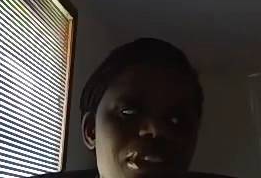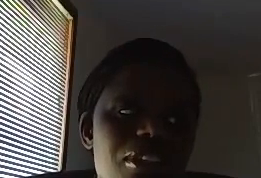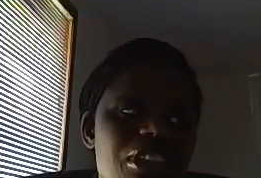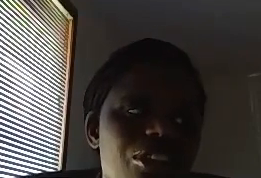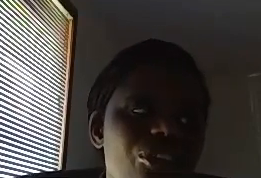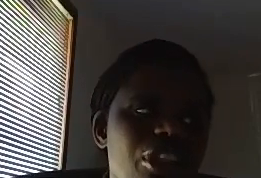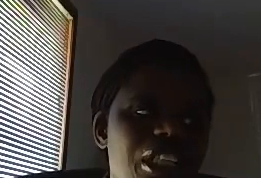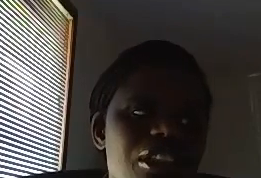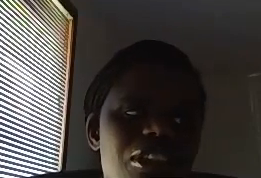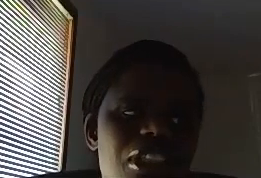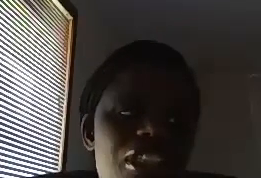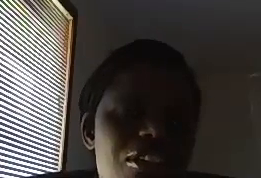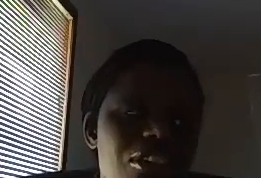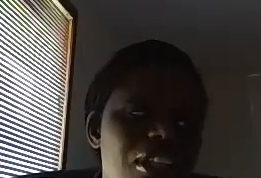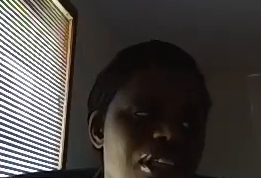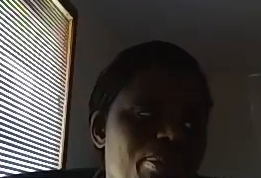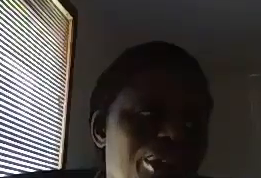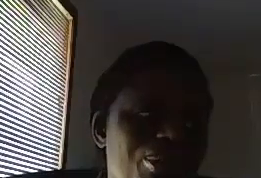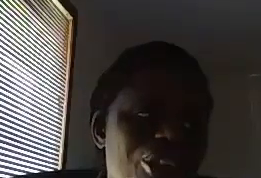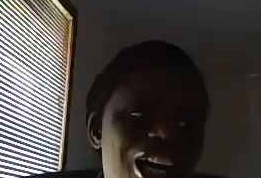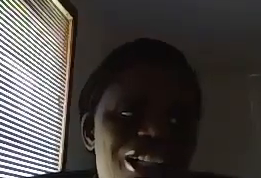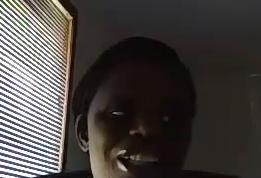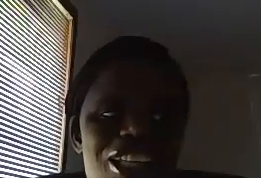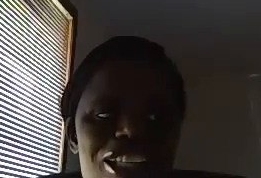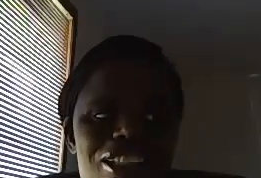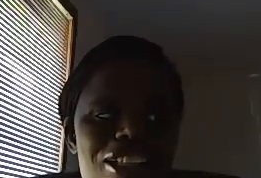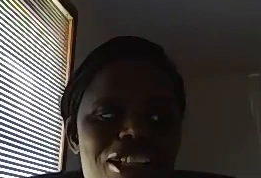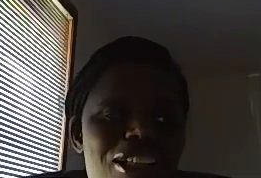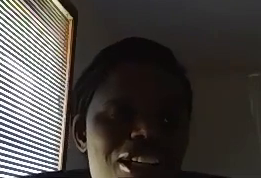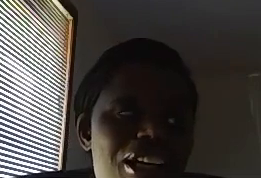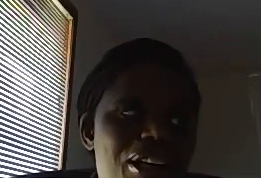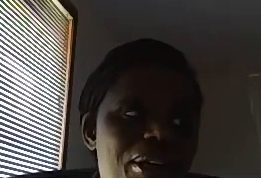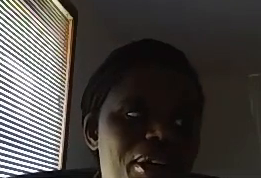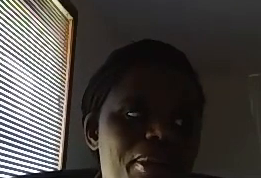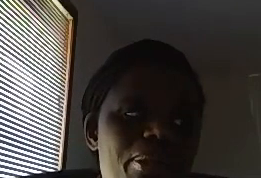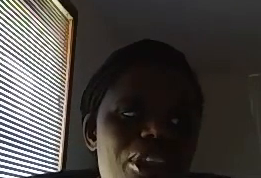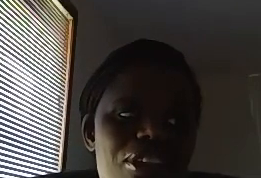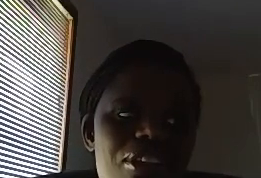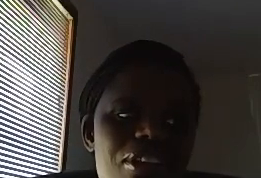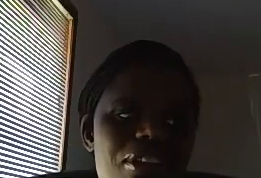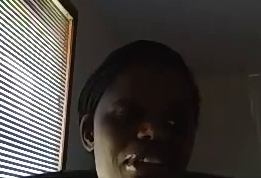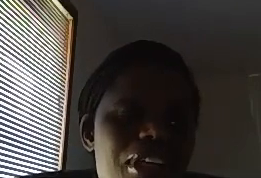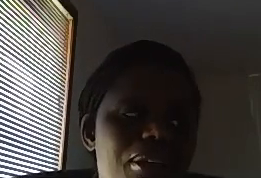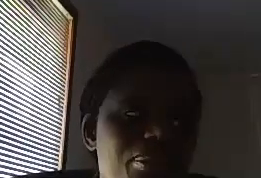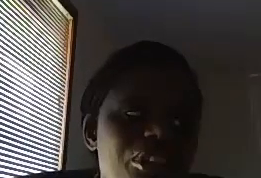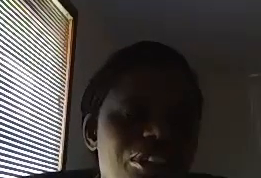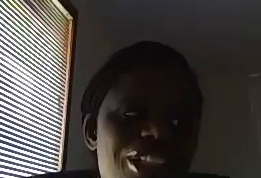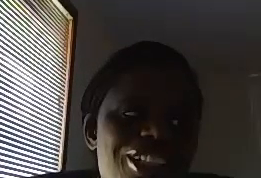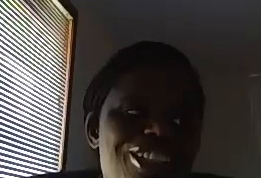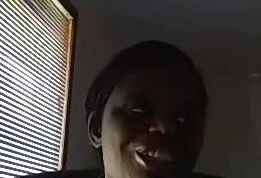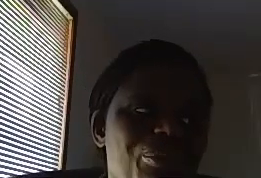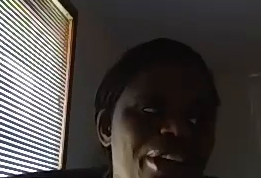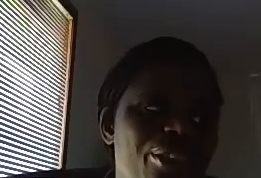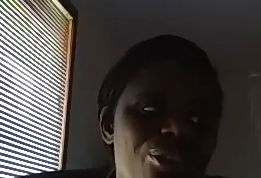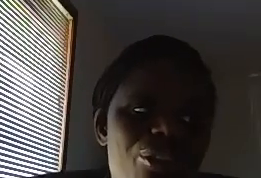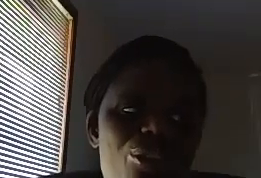was just stress and being blocked and uh, being